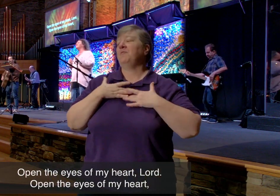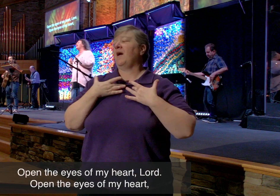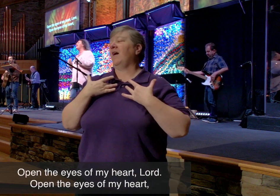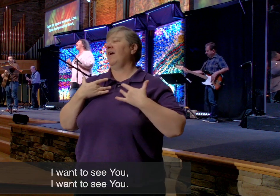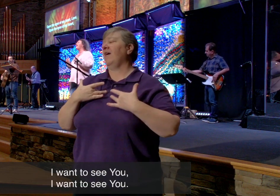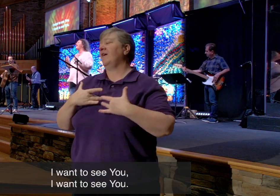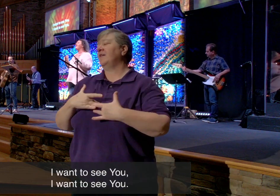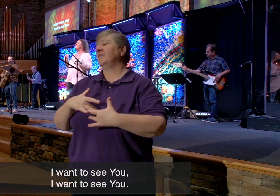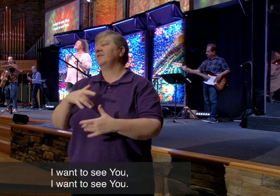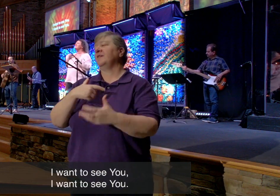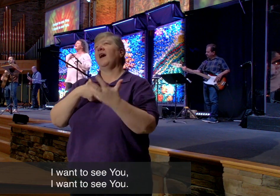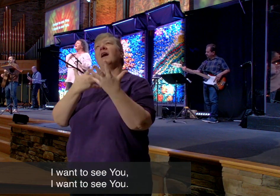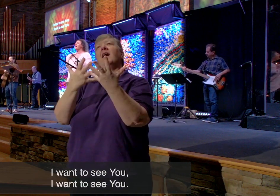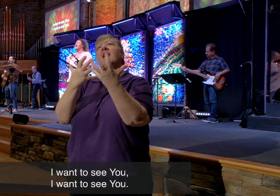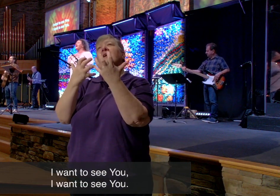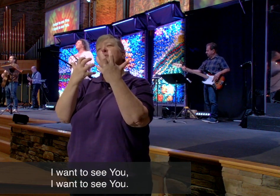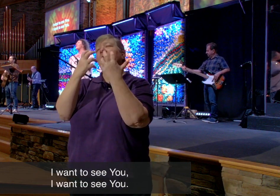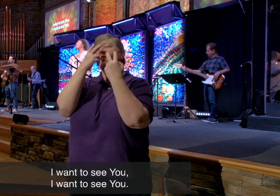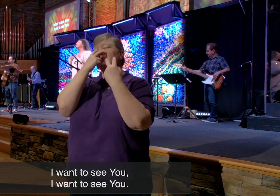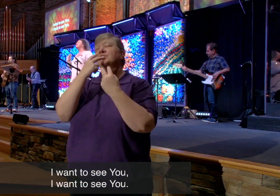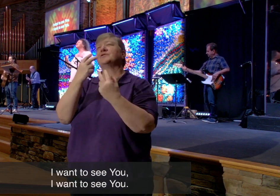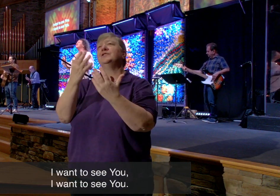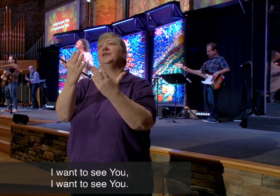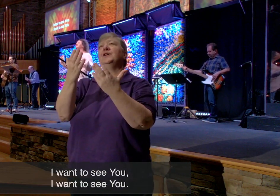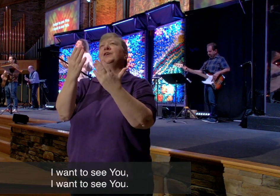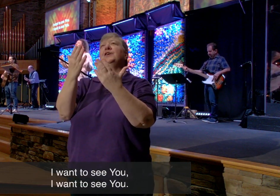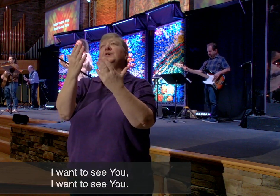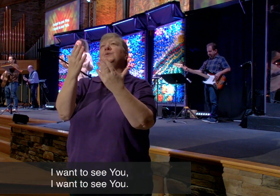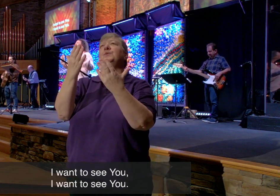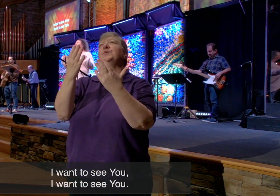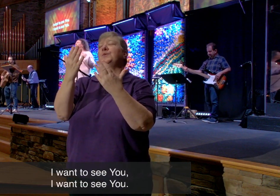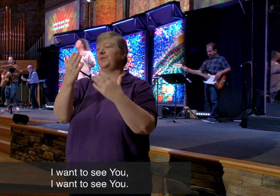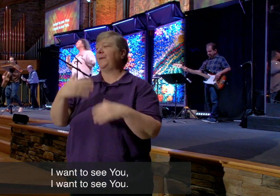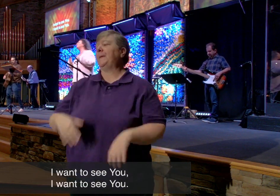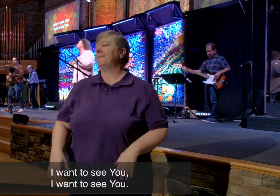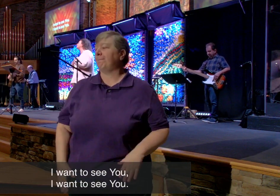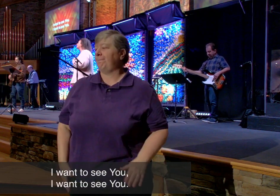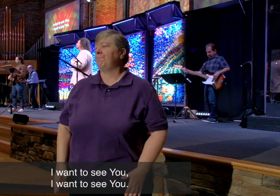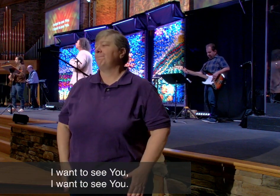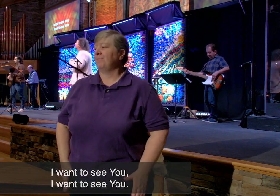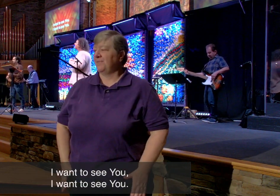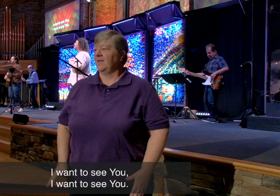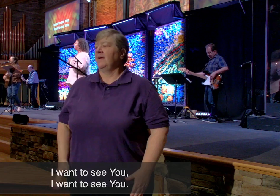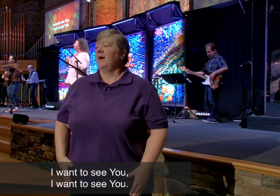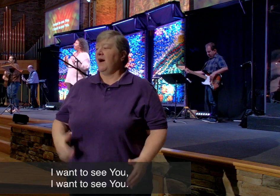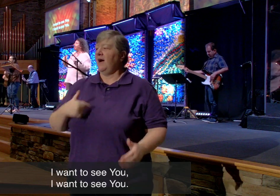Open the eyes of my heart. Now I want to see